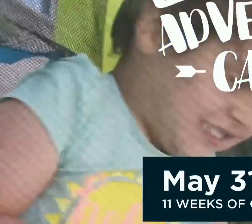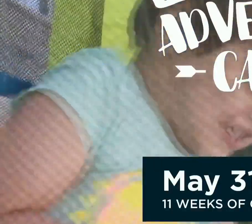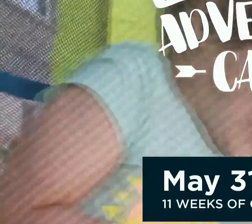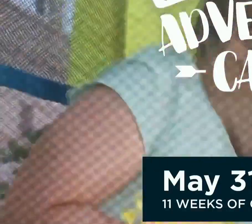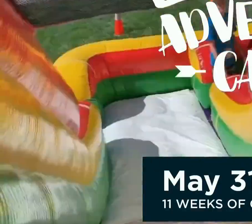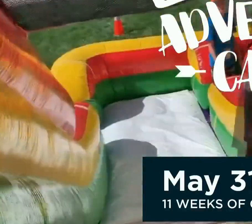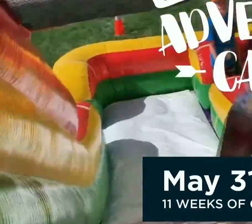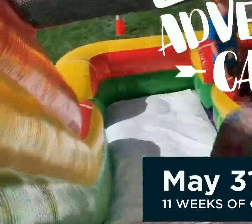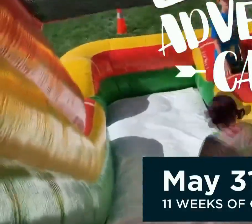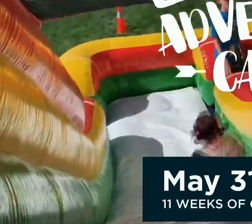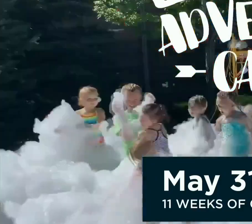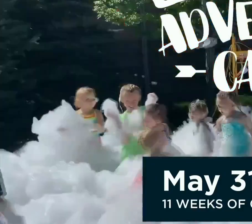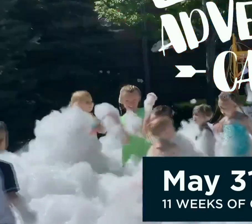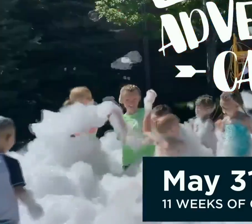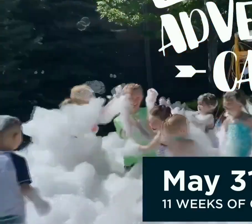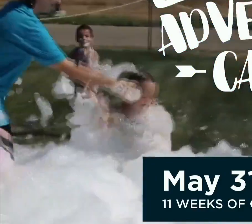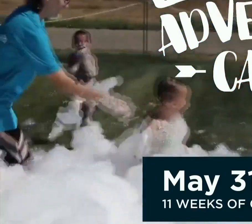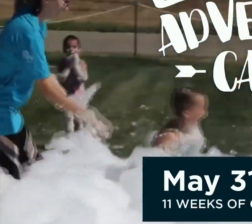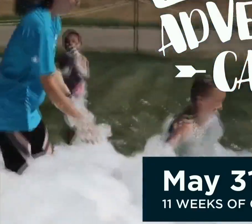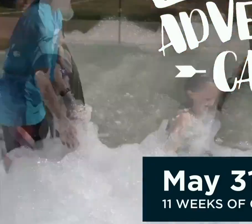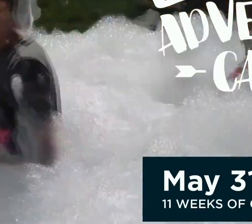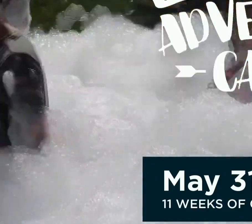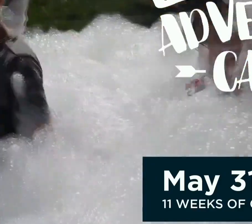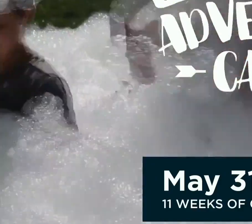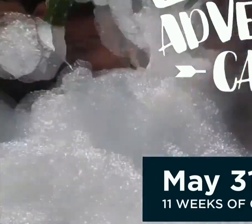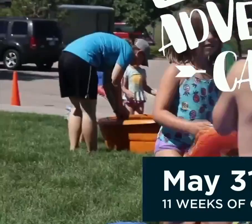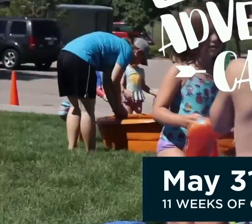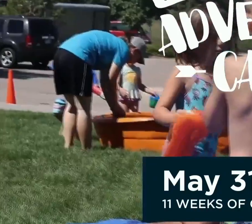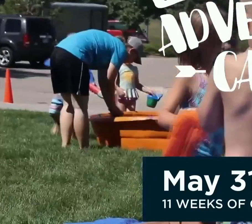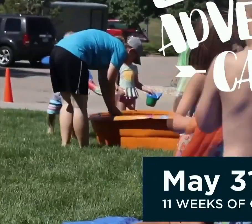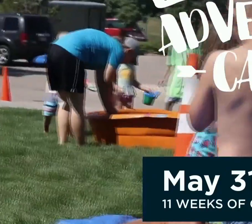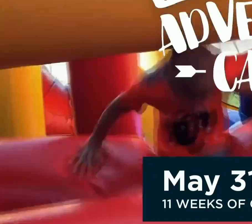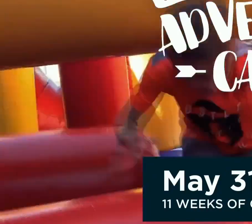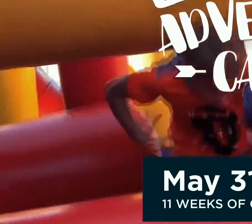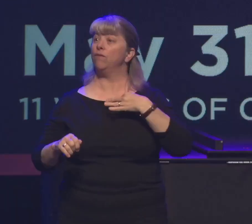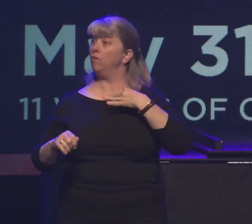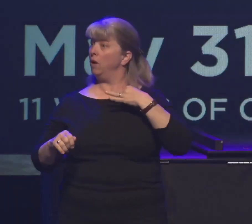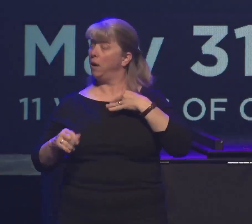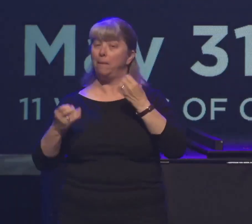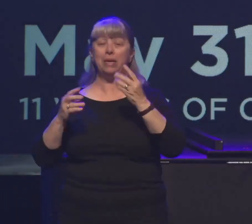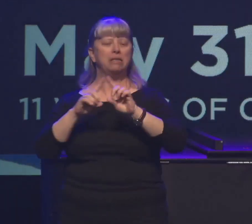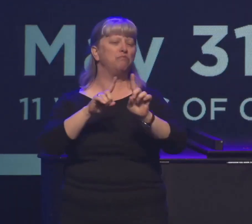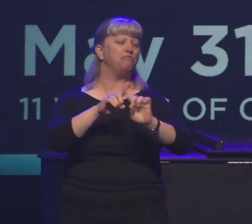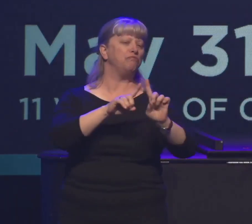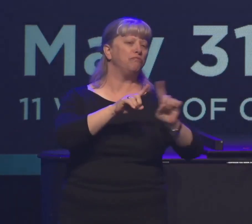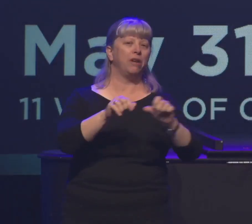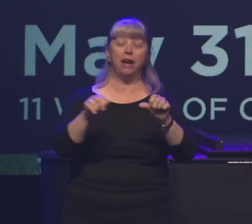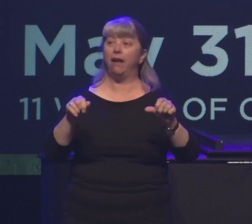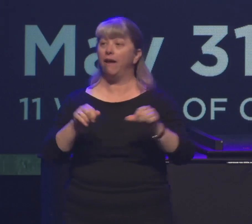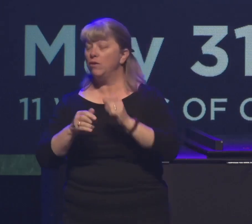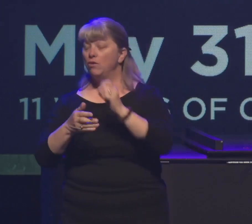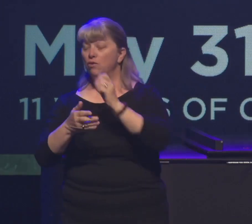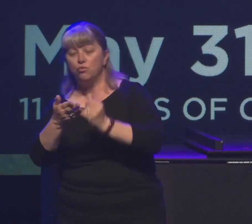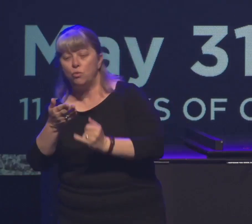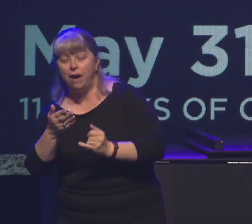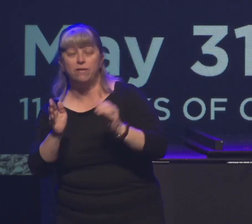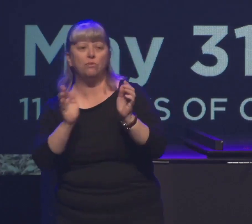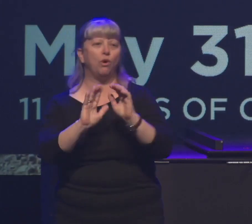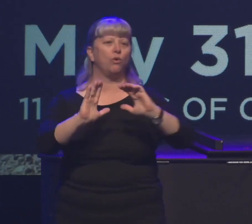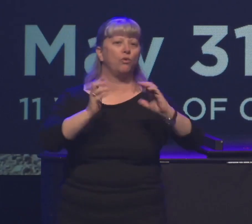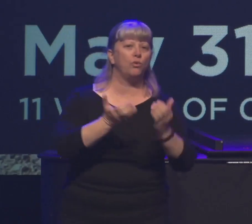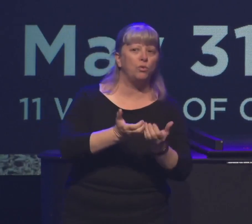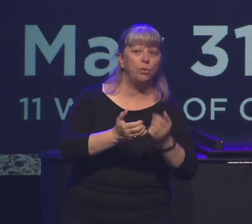volunteers in order to make the first week of camp as best as it can be. You can volunteer in a number of areas, from crafts to small groups